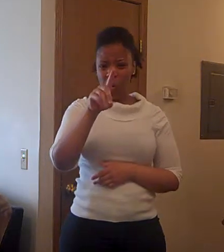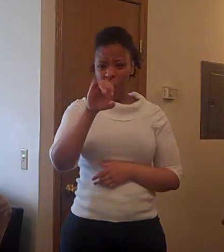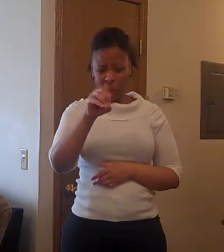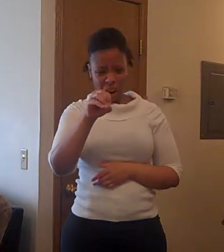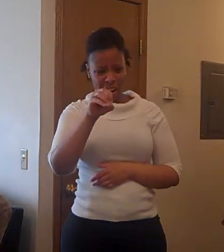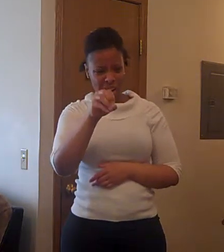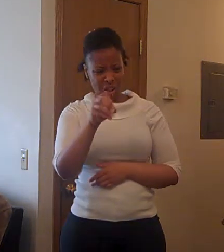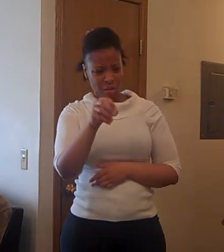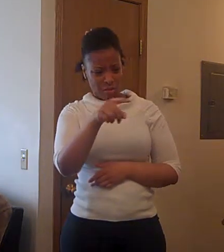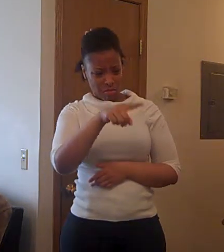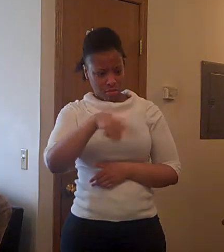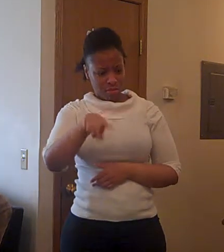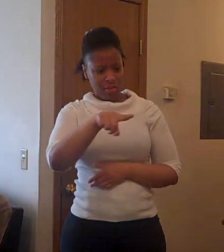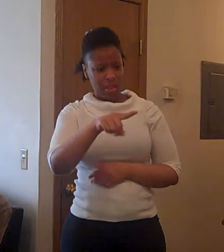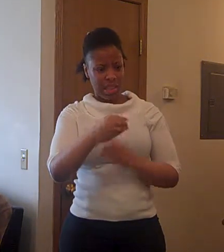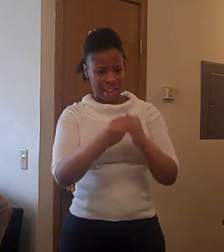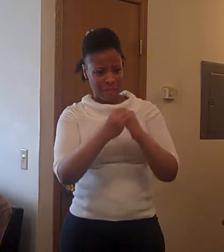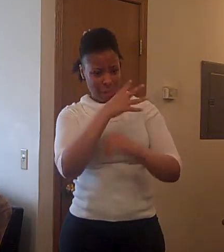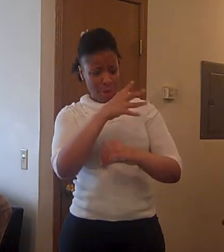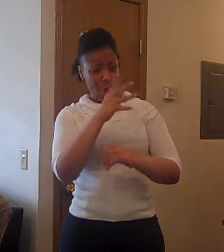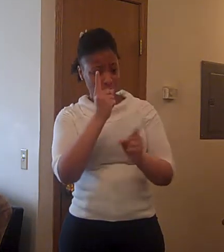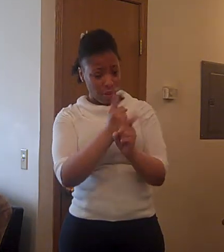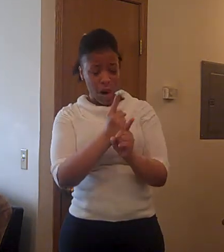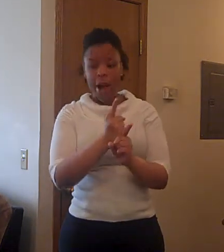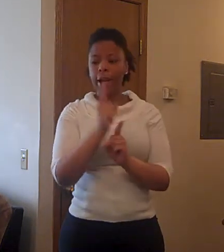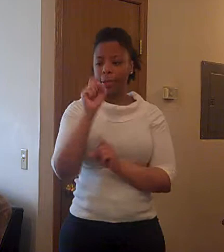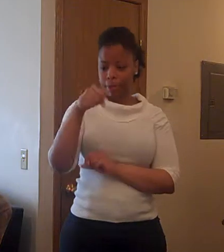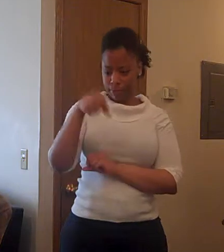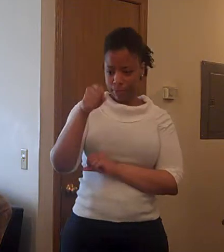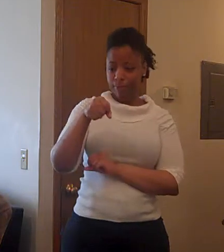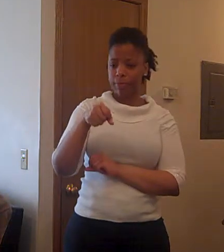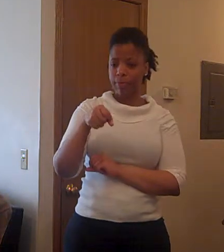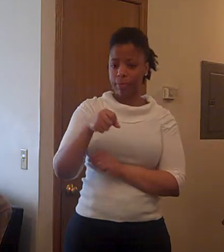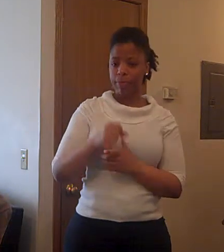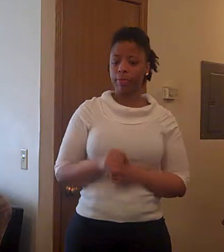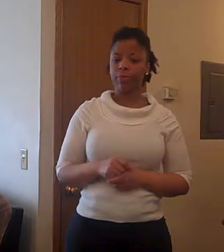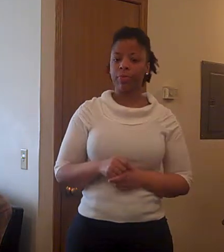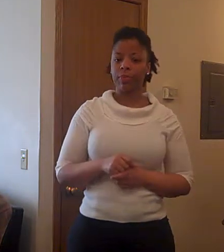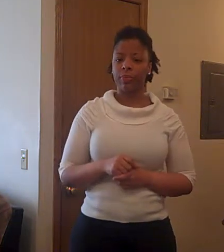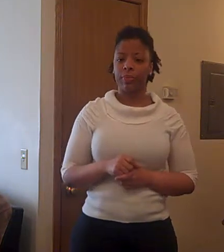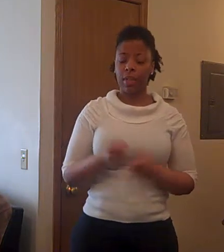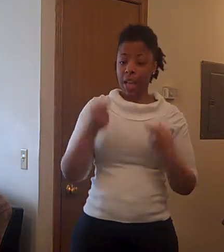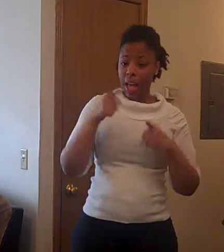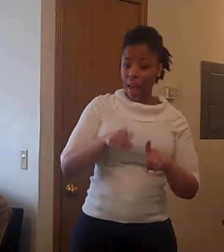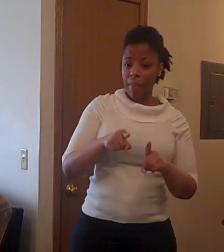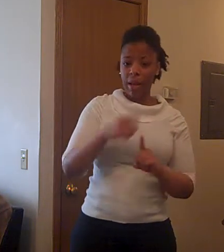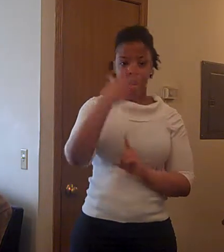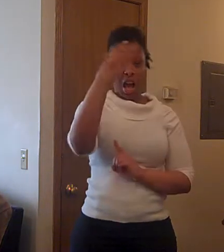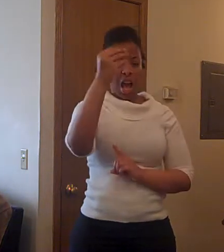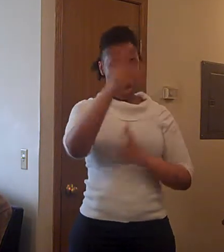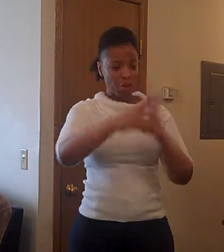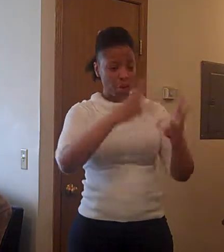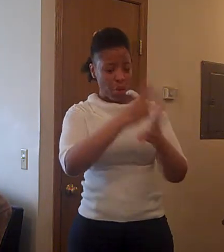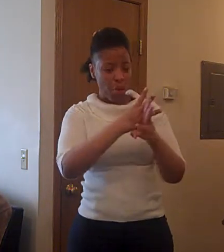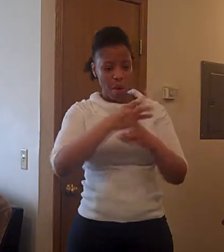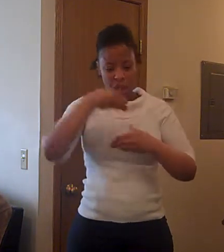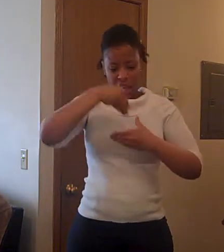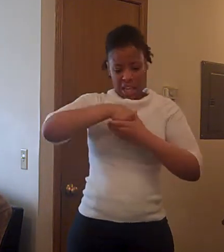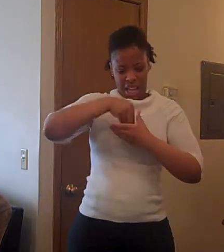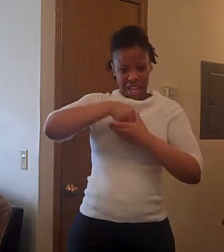They are definitely, because it's they use the 5 senses, which is the contact between the external world and the internal world of your thought life. And they